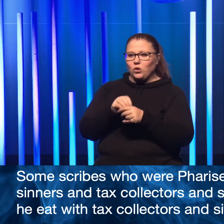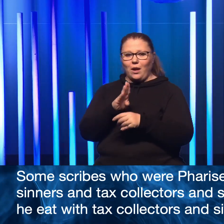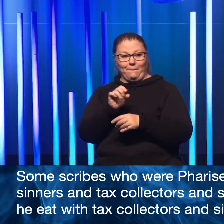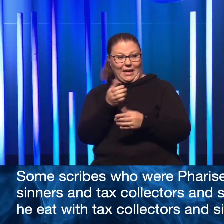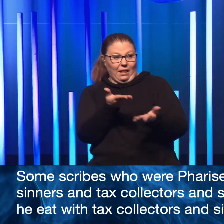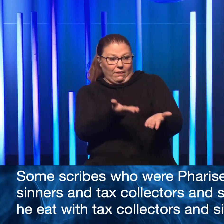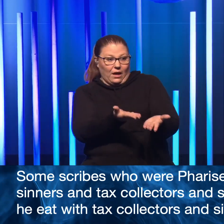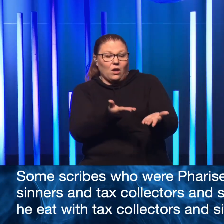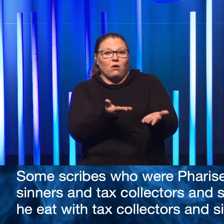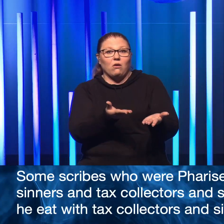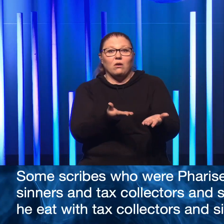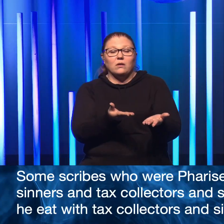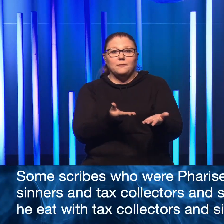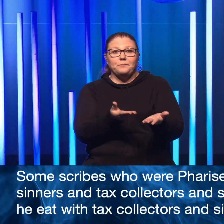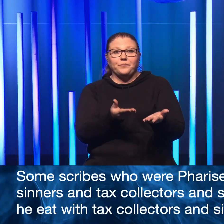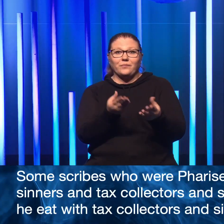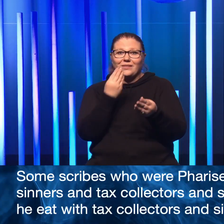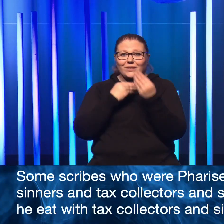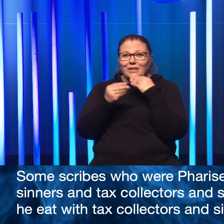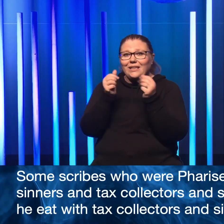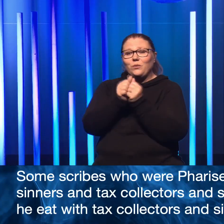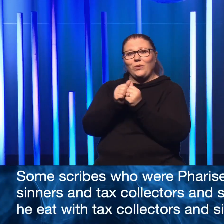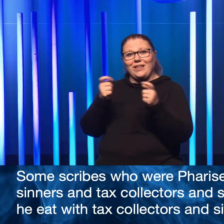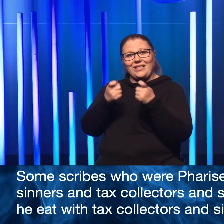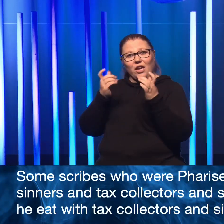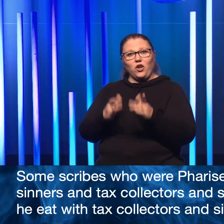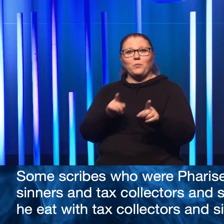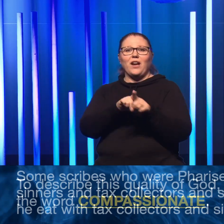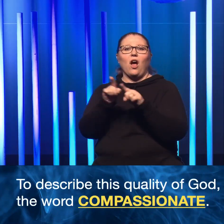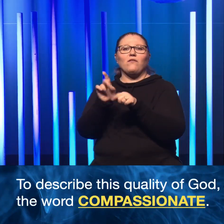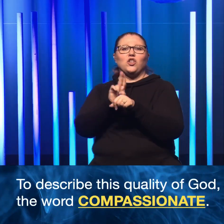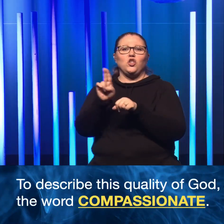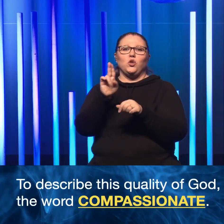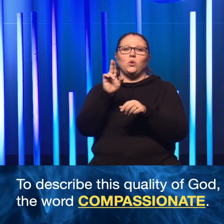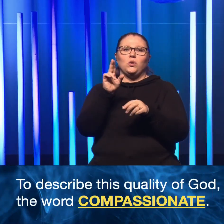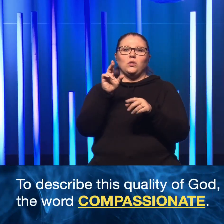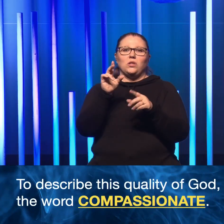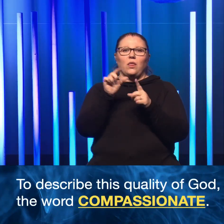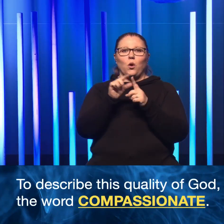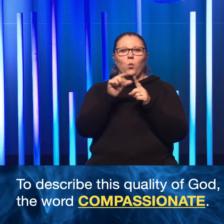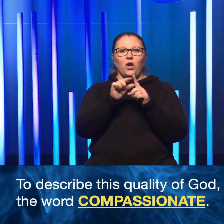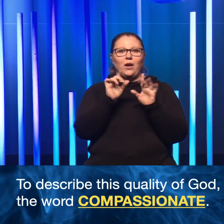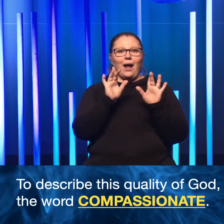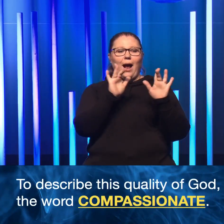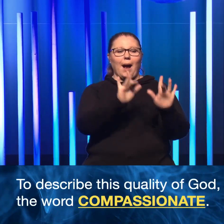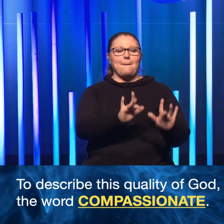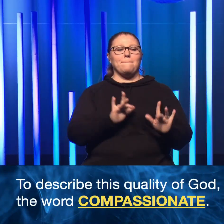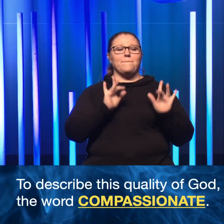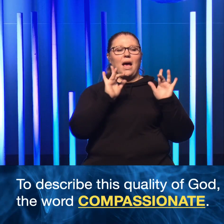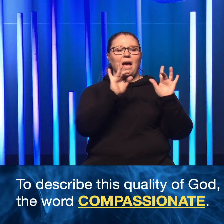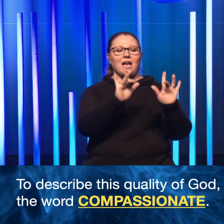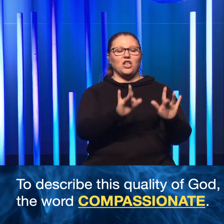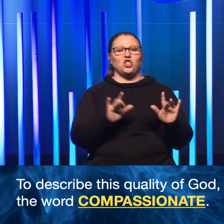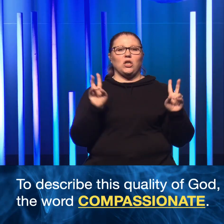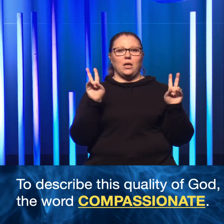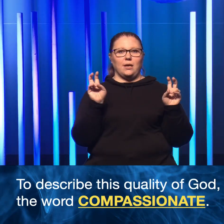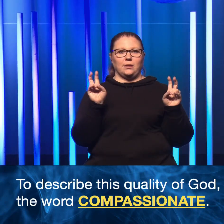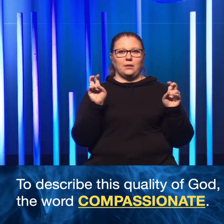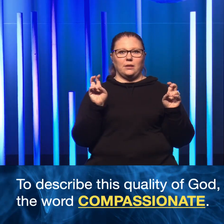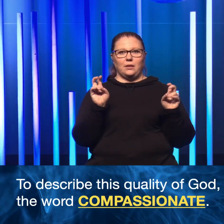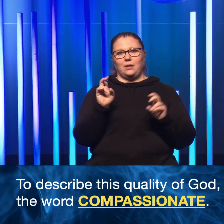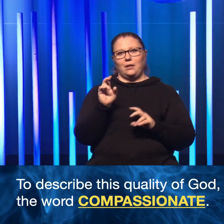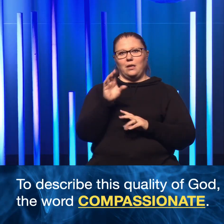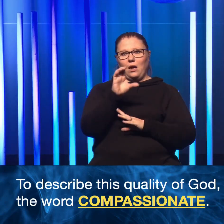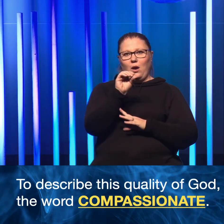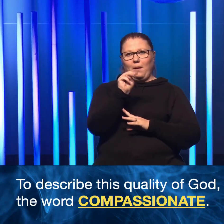right? Jesus would eat with sinners, but he would often use this word compassionate, or sometimes it's translated